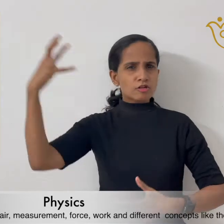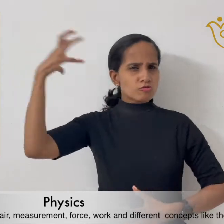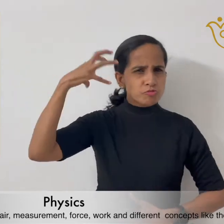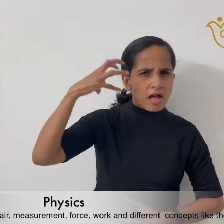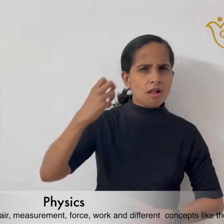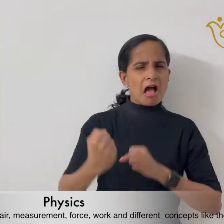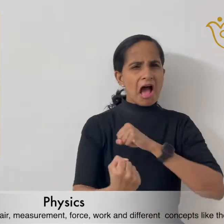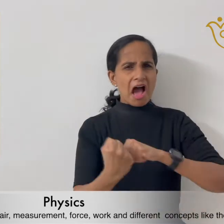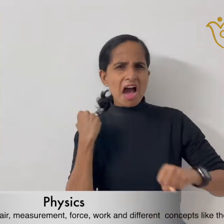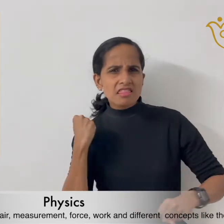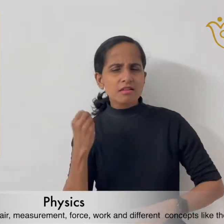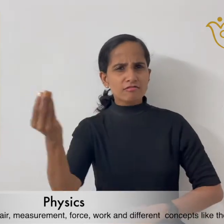physics,